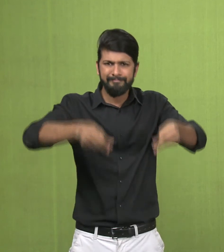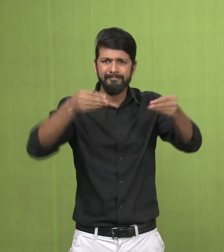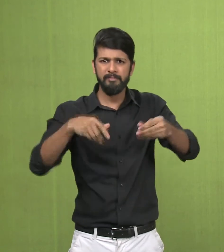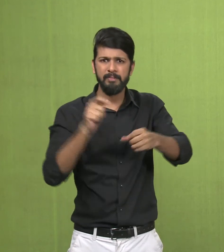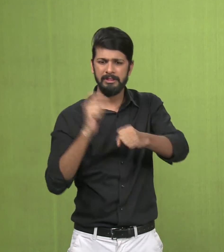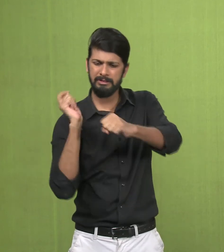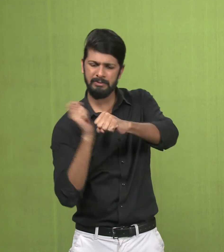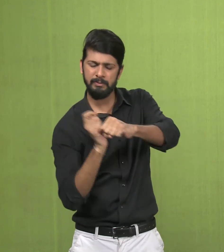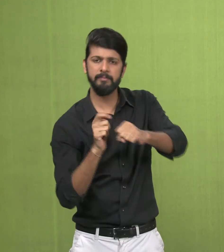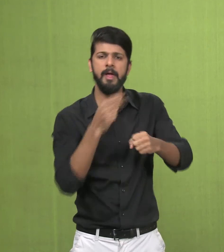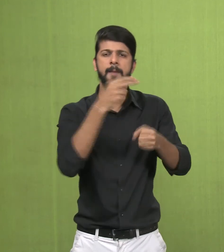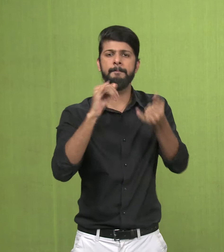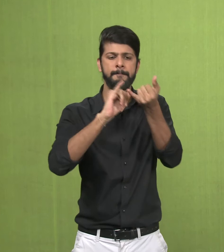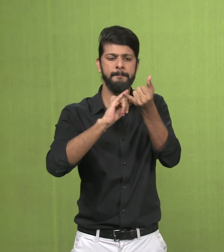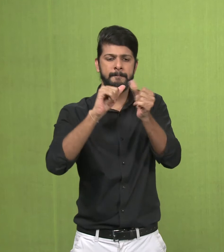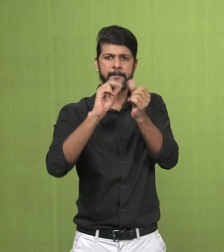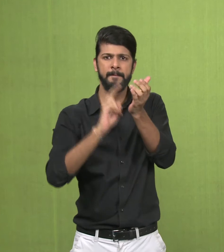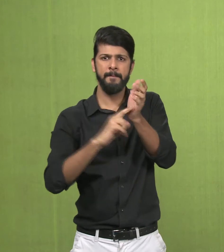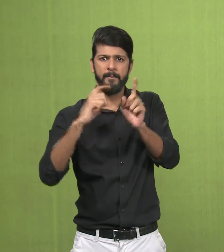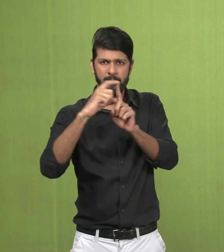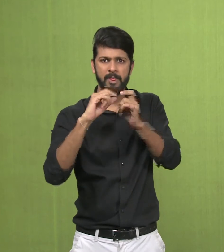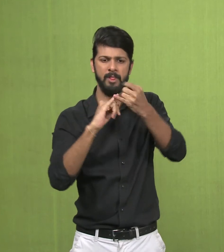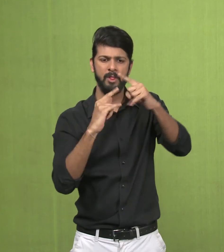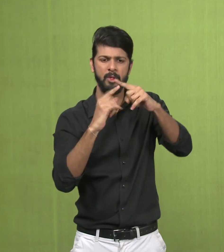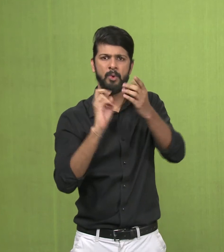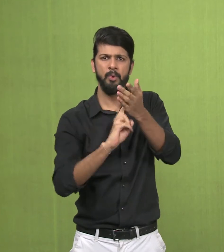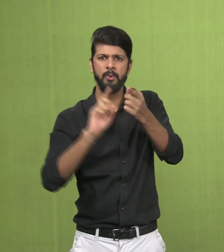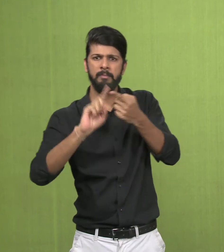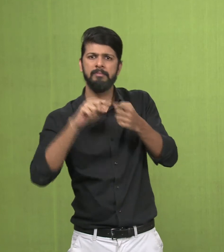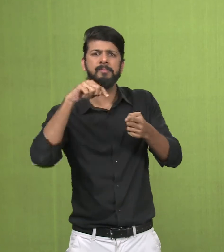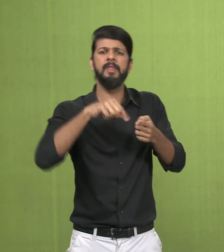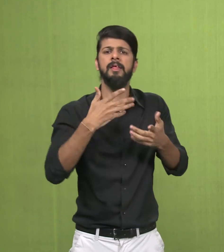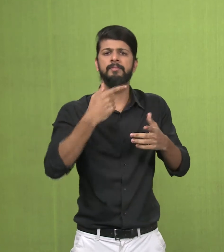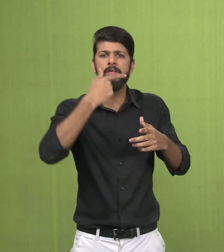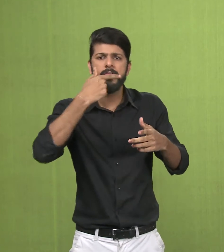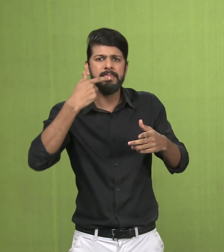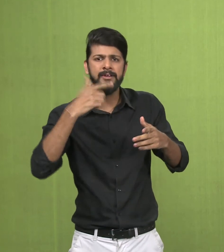During the Mauryan Empire, there were marvelous sculptures which were made of sandstone,